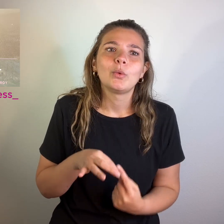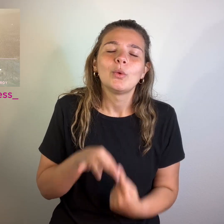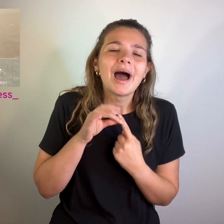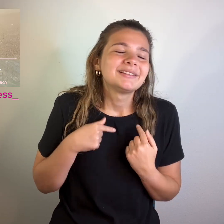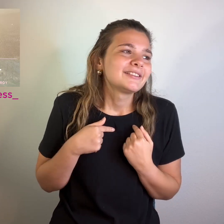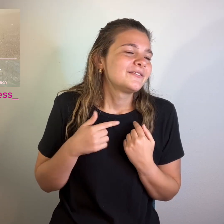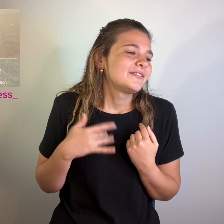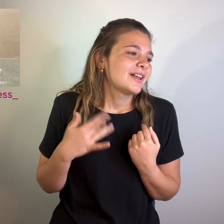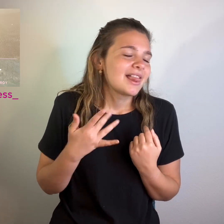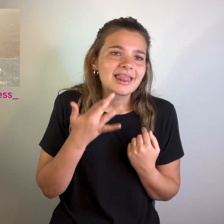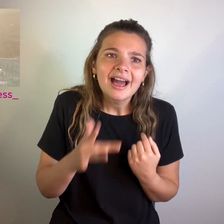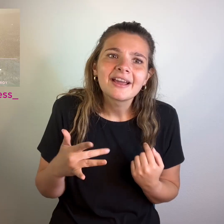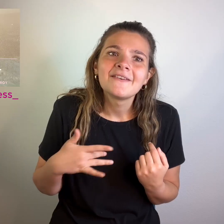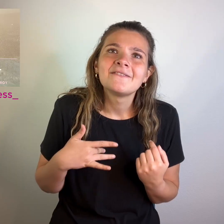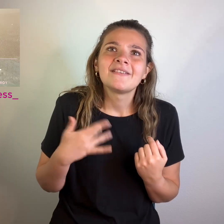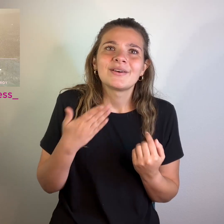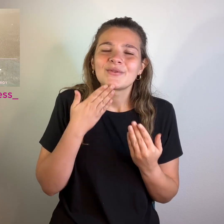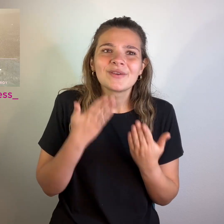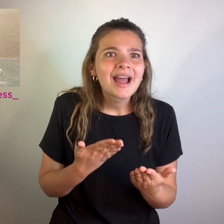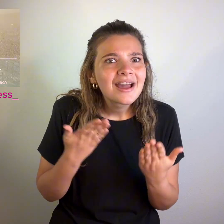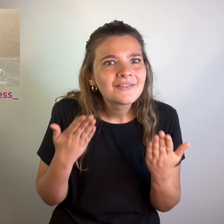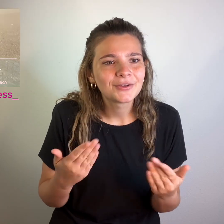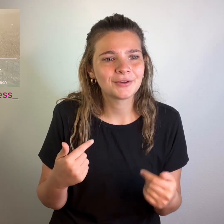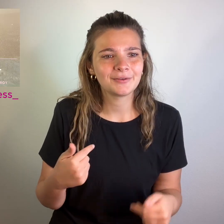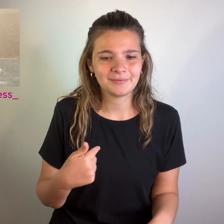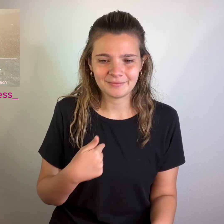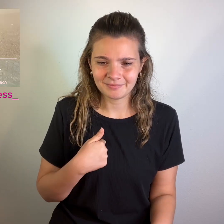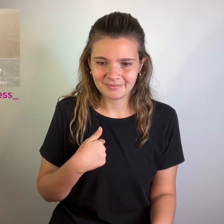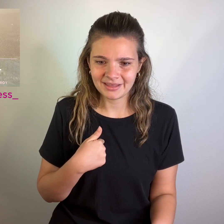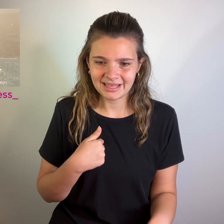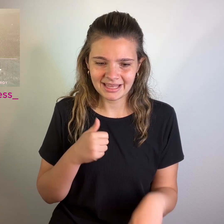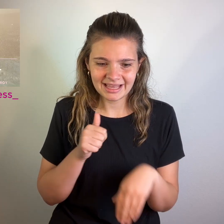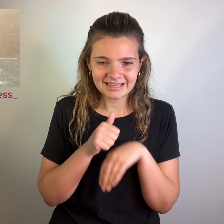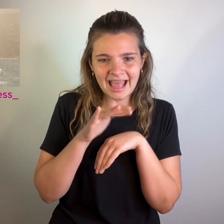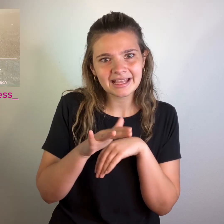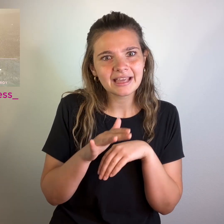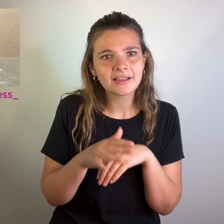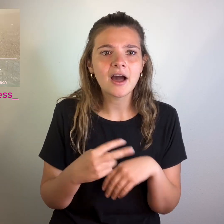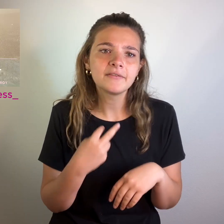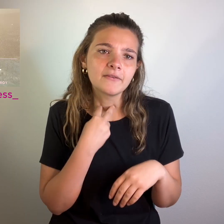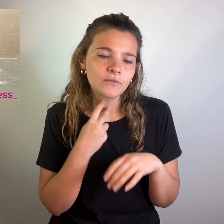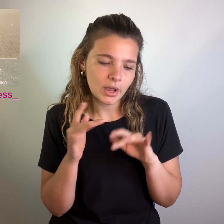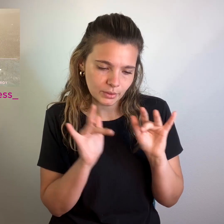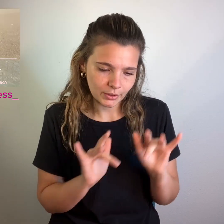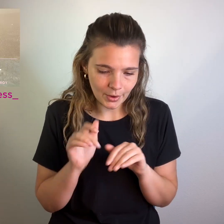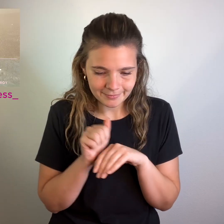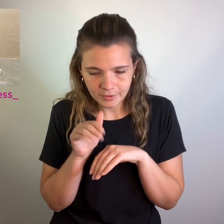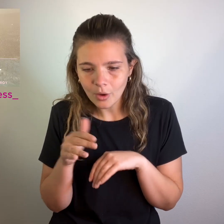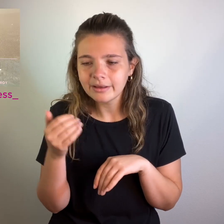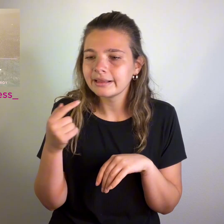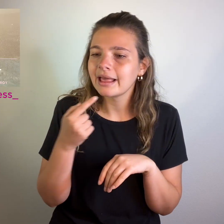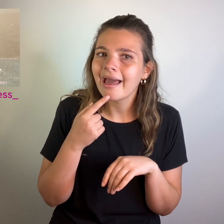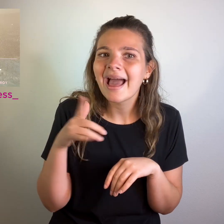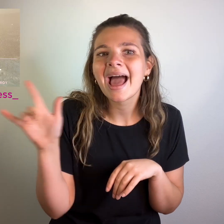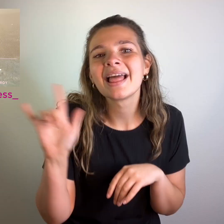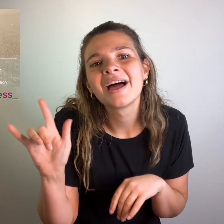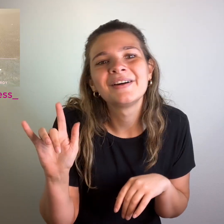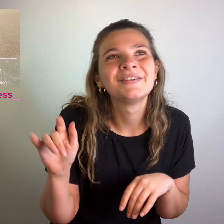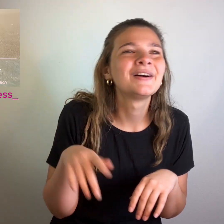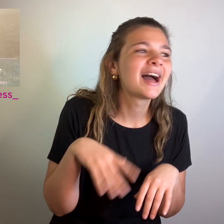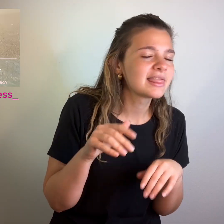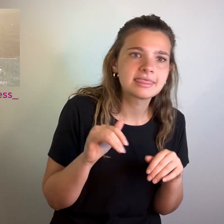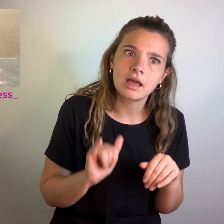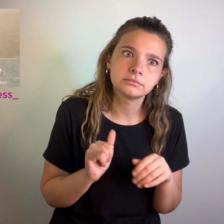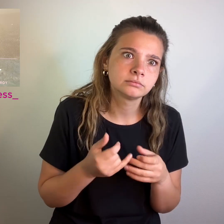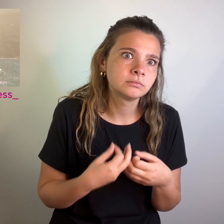Like, I truly believe that me sending the extra audio, me saying I love you every single time I leave. One of my friends literally